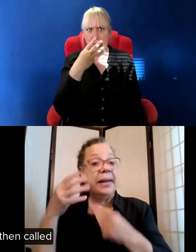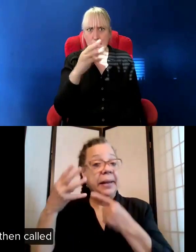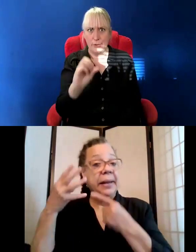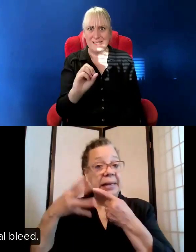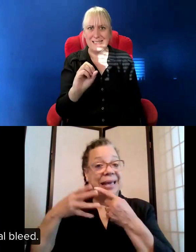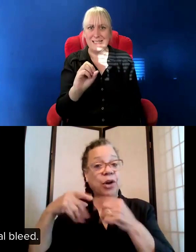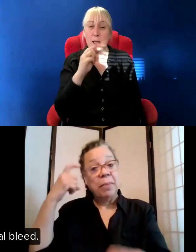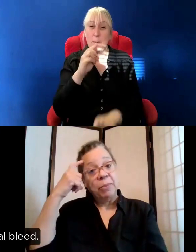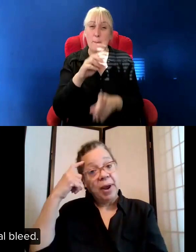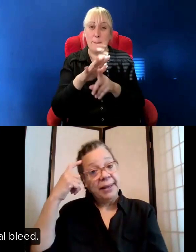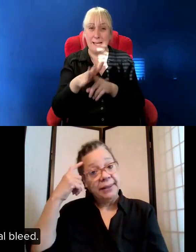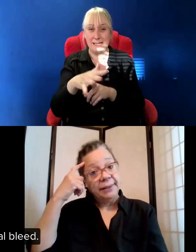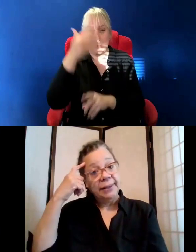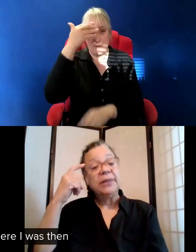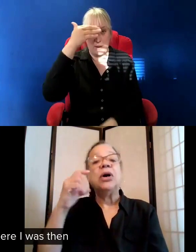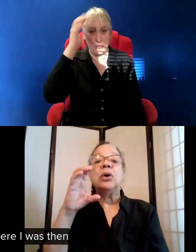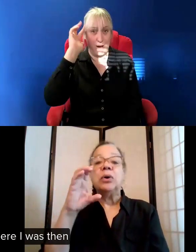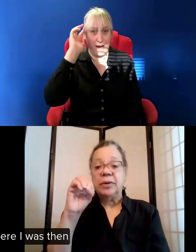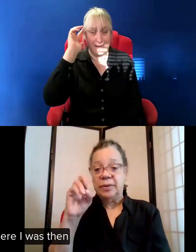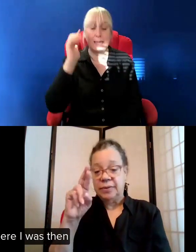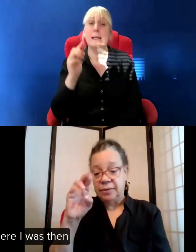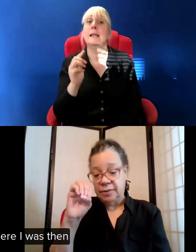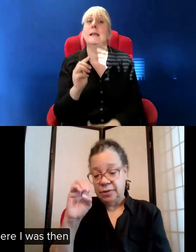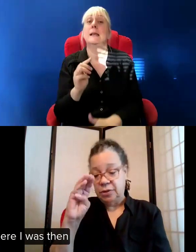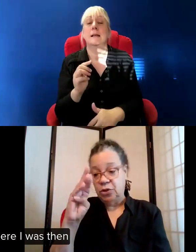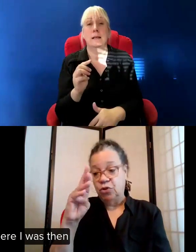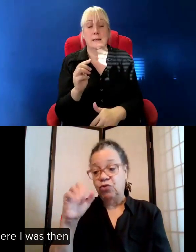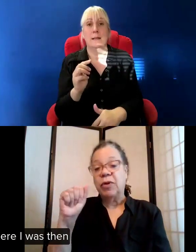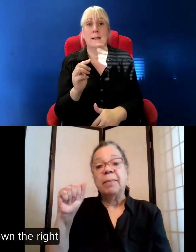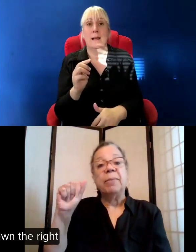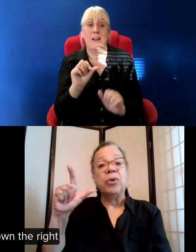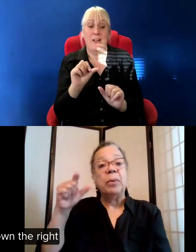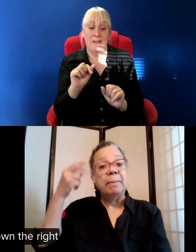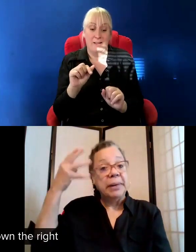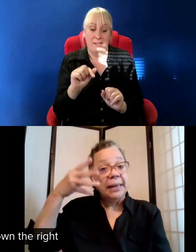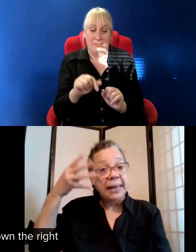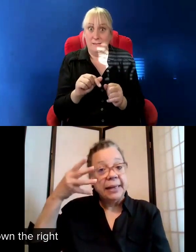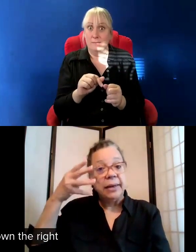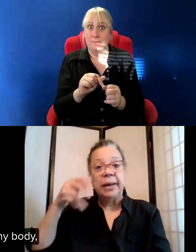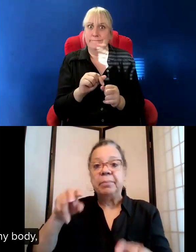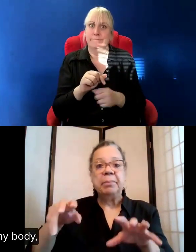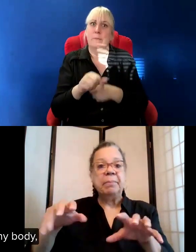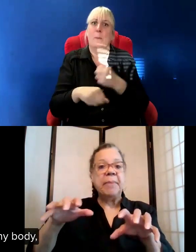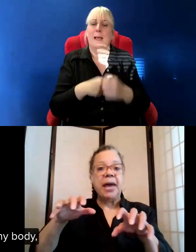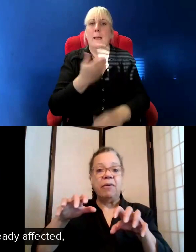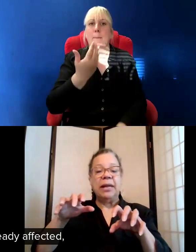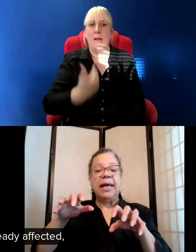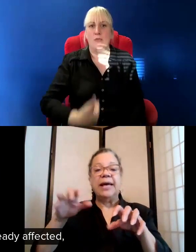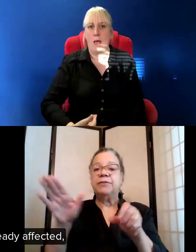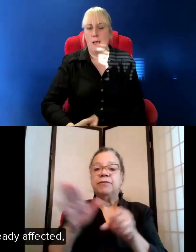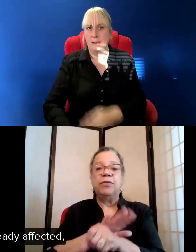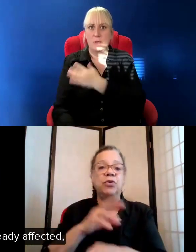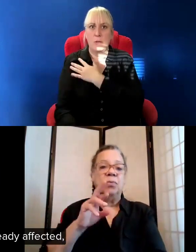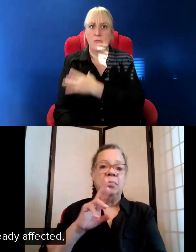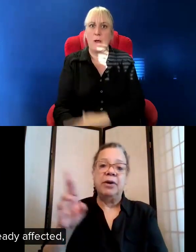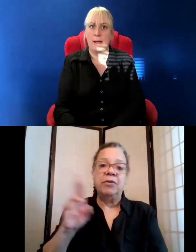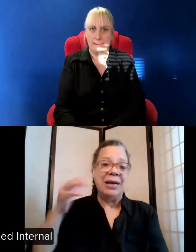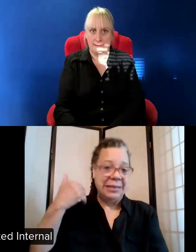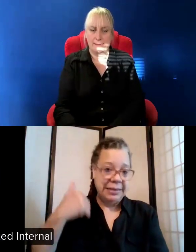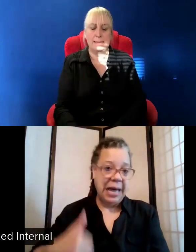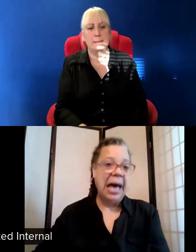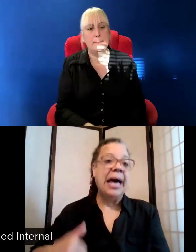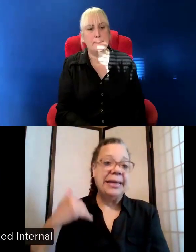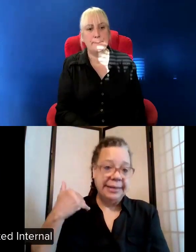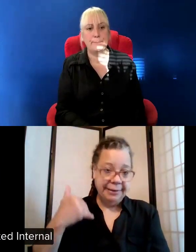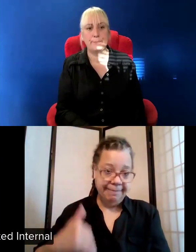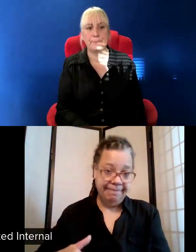which they then called a cerebral bleed. So that was where I was then paralysed down the right side of my body, which was already affected,